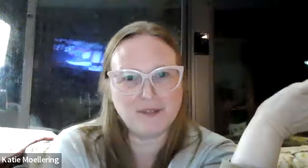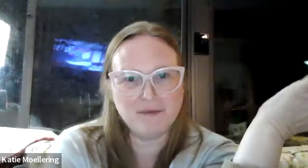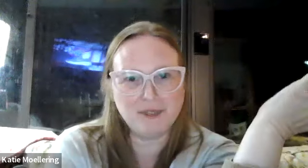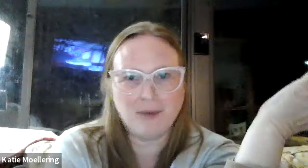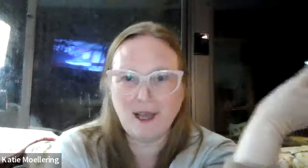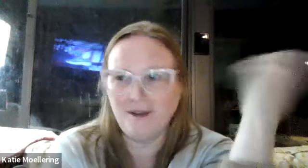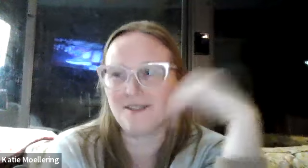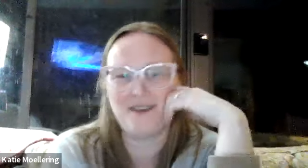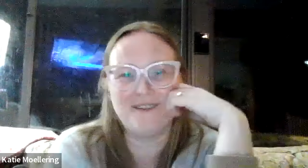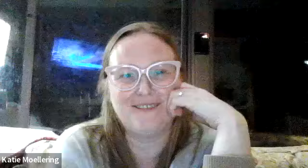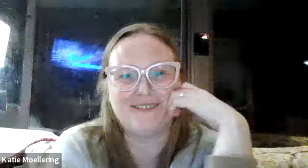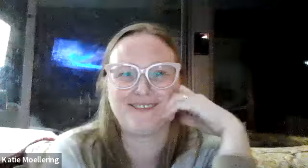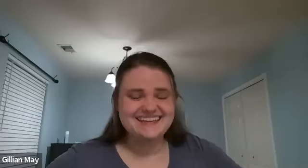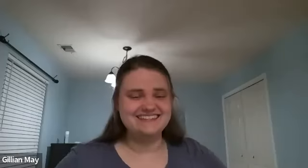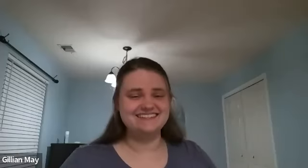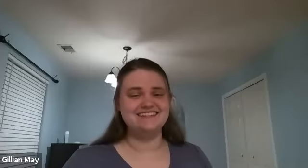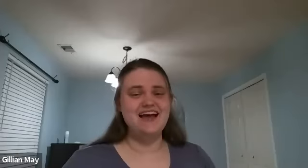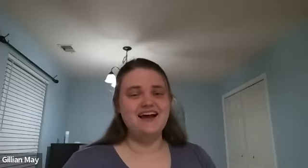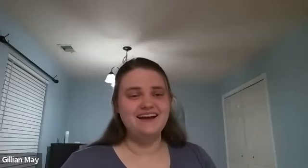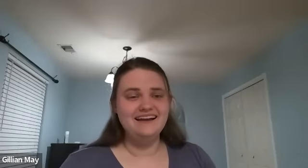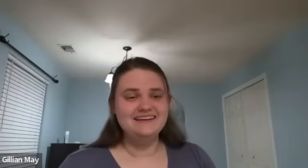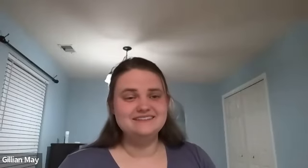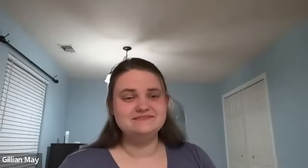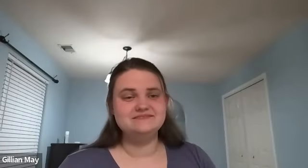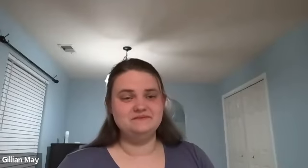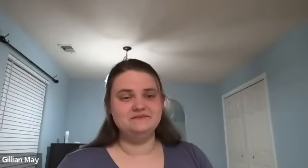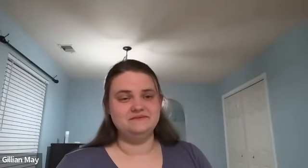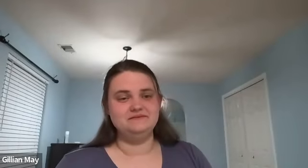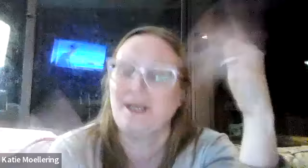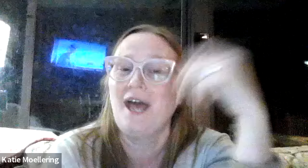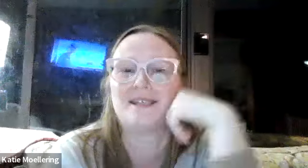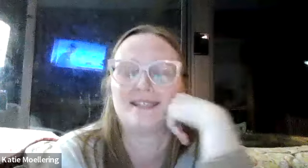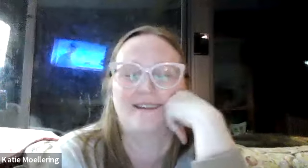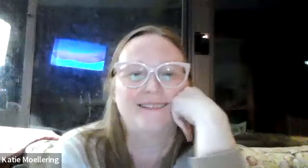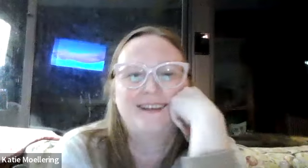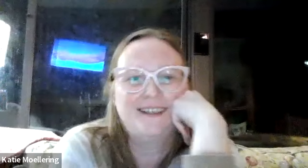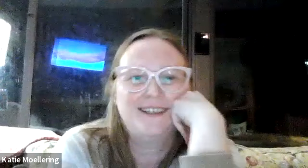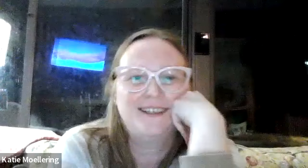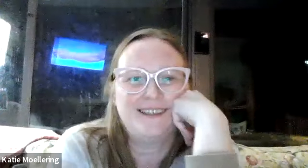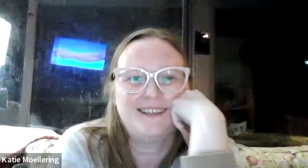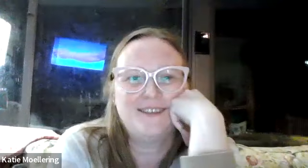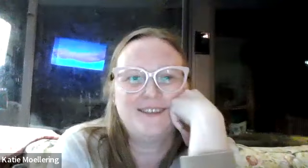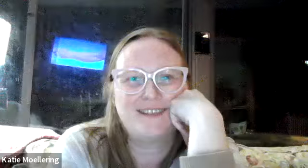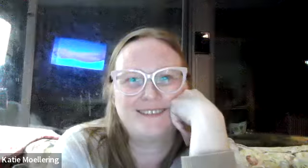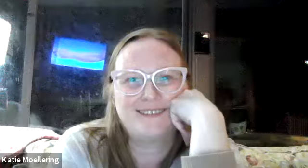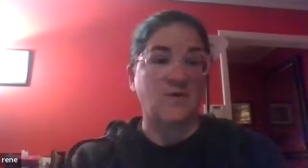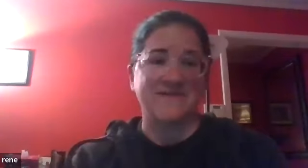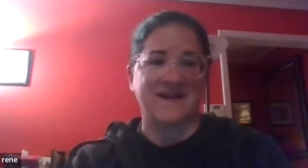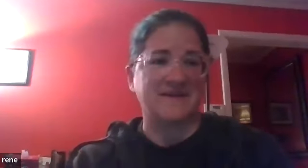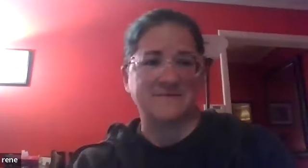done really well. So yes, because we spend a lot of time, with you showing us. So Yeah, see, I it's remembered way more than I thought I